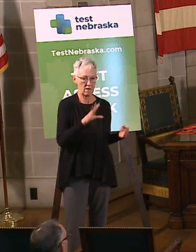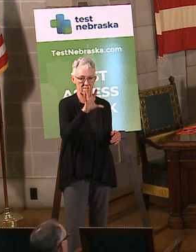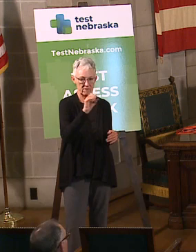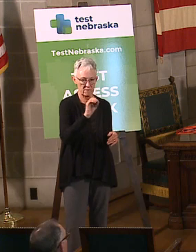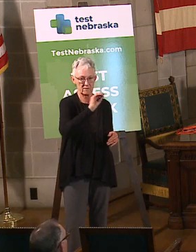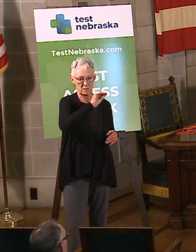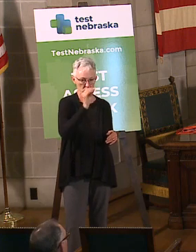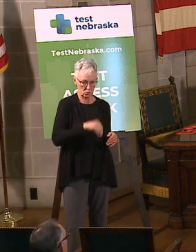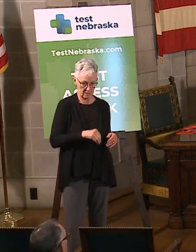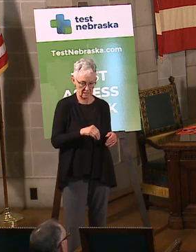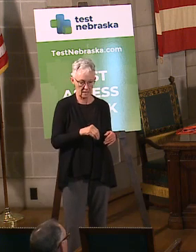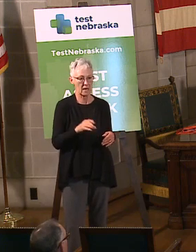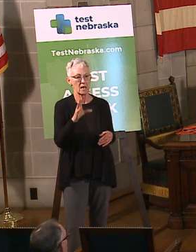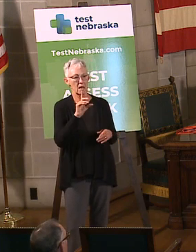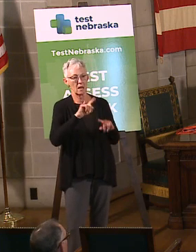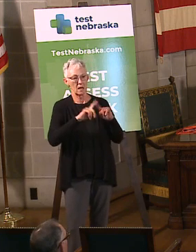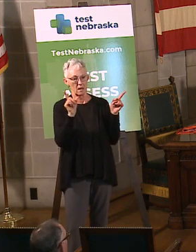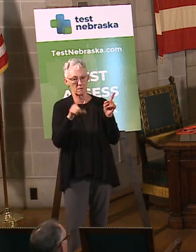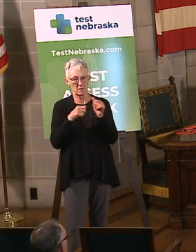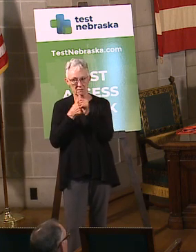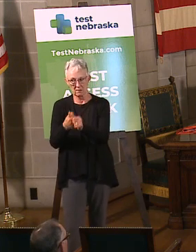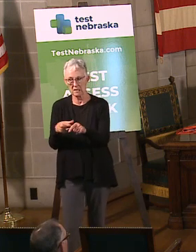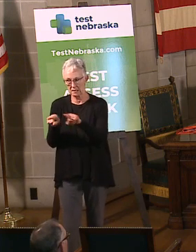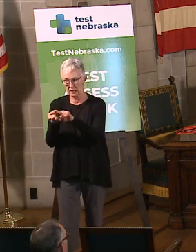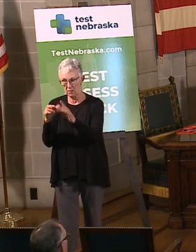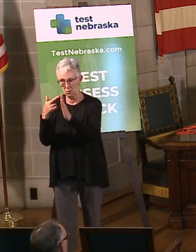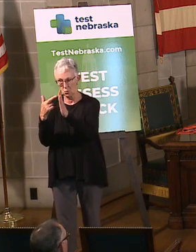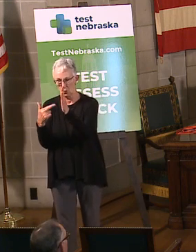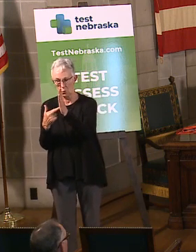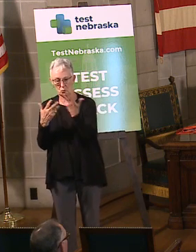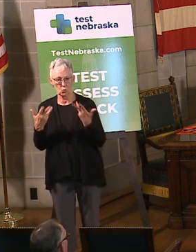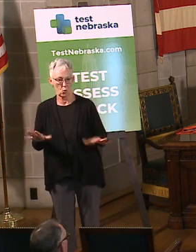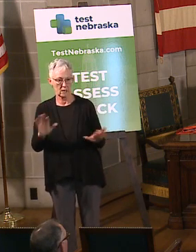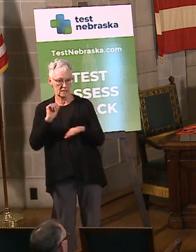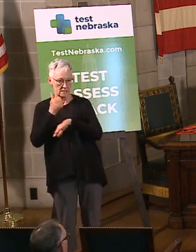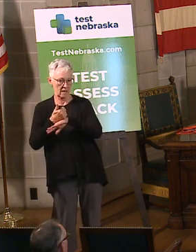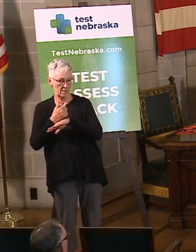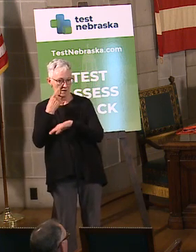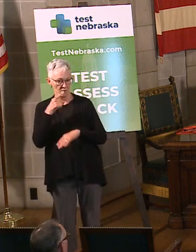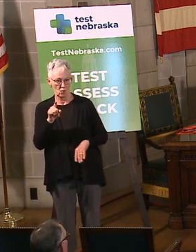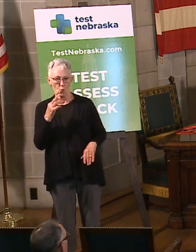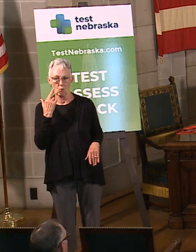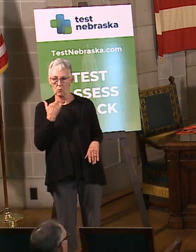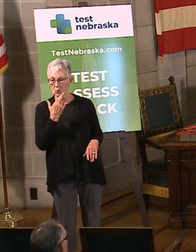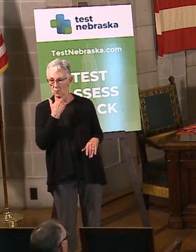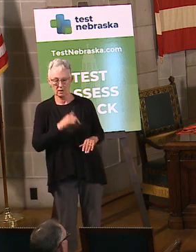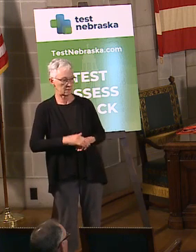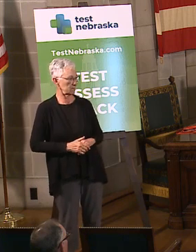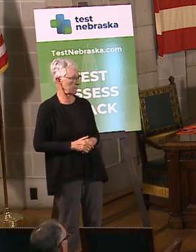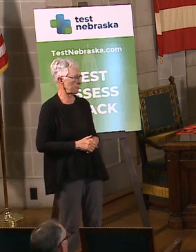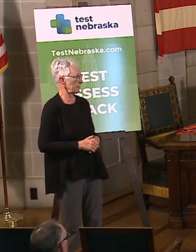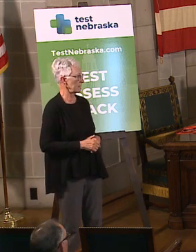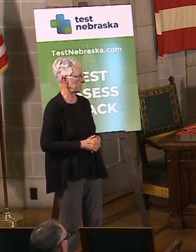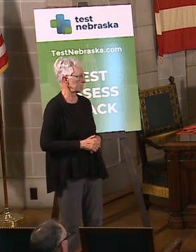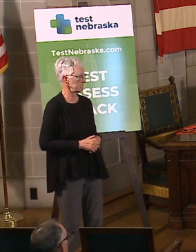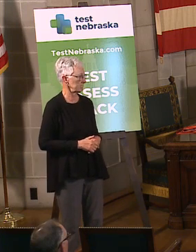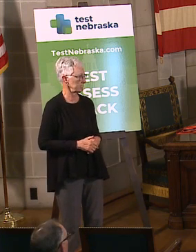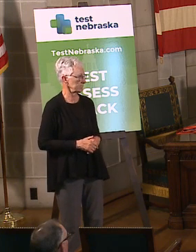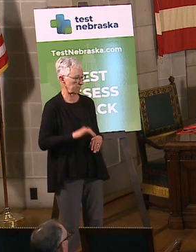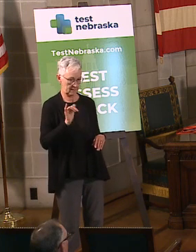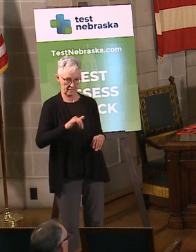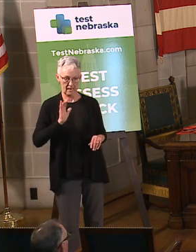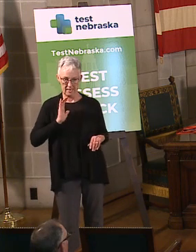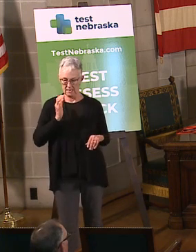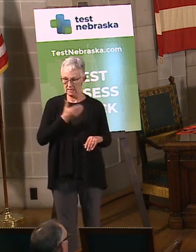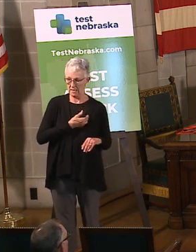greater, but follow the same sets of rules that we already have established for restaurants. So those are, that is what we will do. We will,